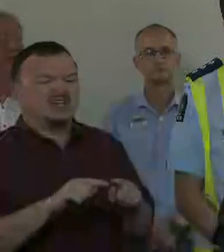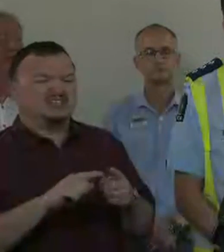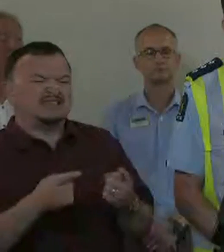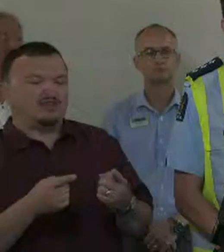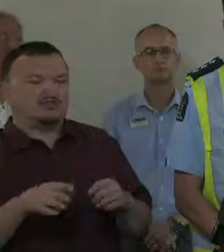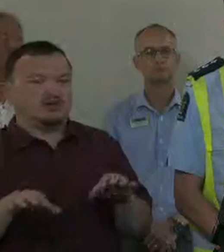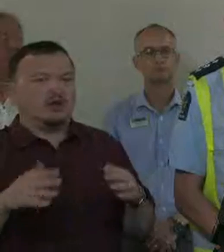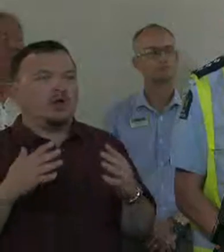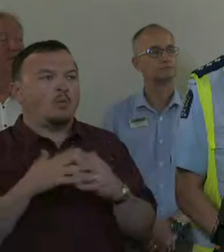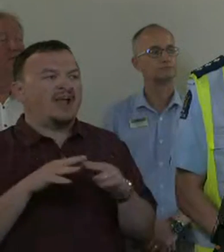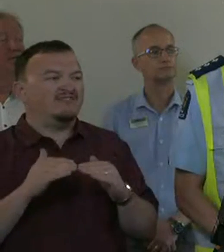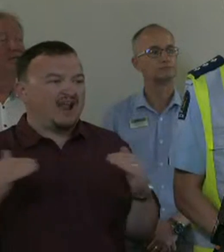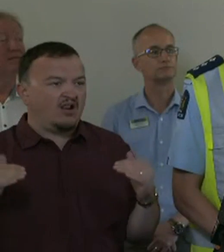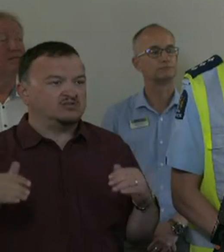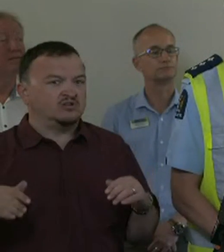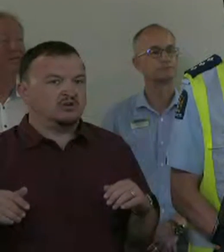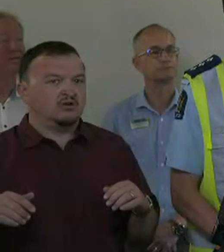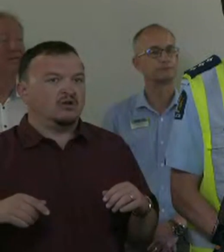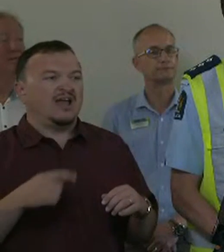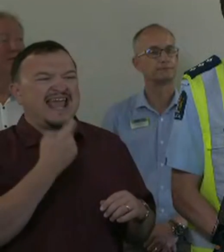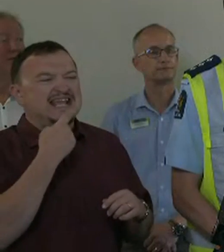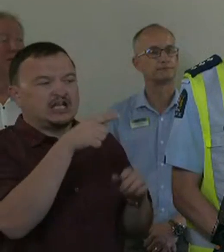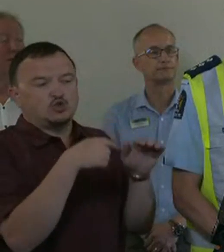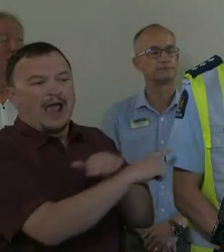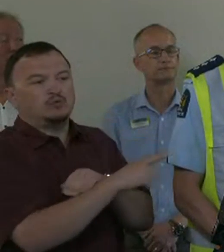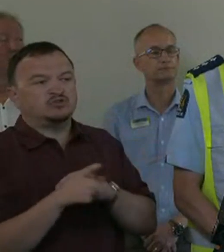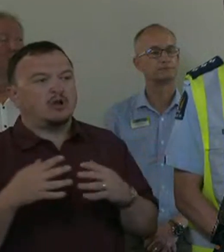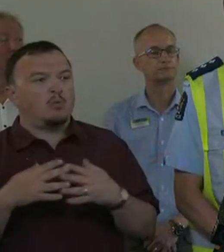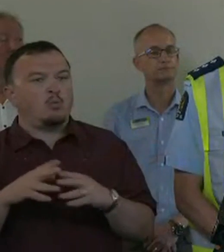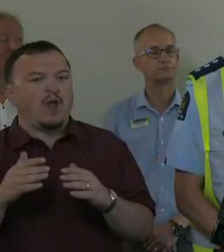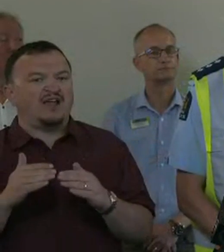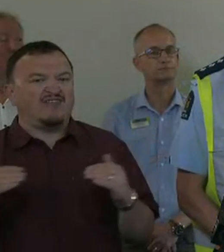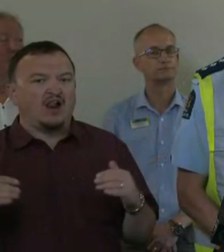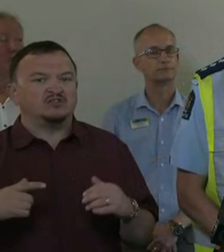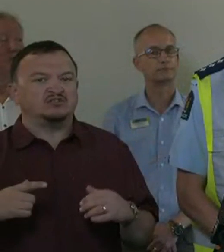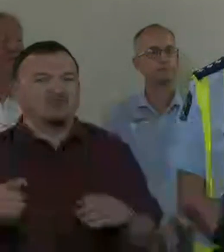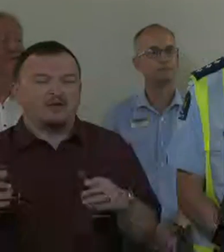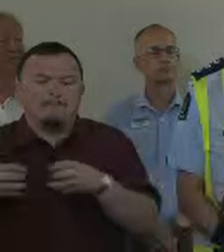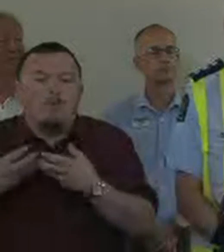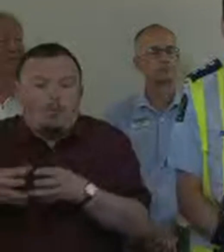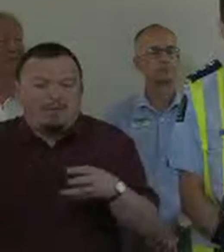Wakefield, so as a result they can be easier to evacuate than mass housing in a subdivision.